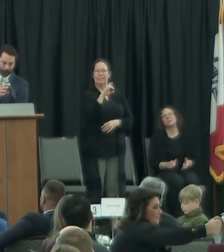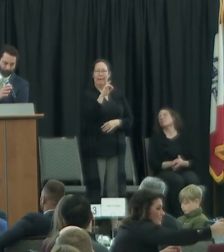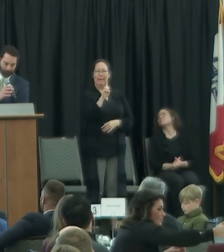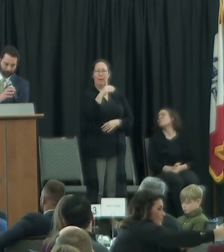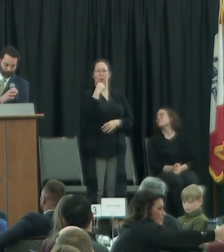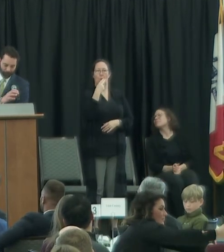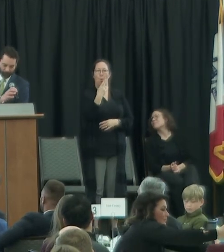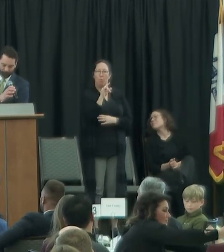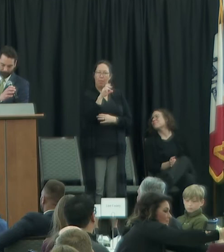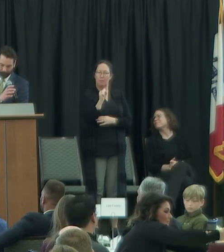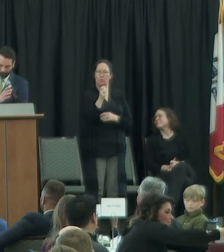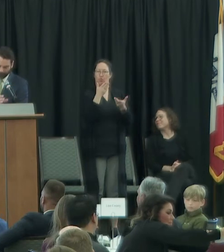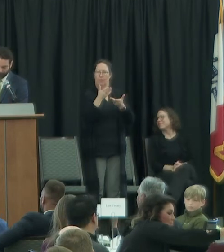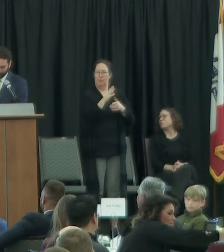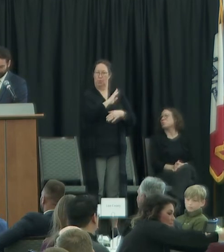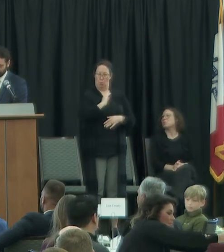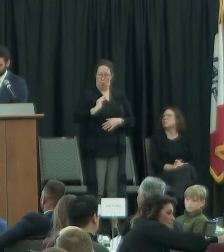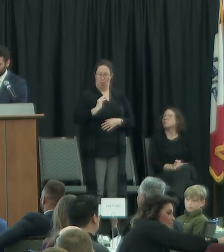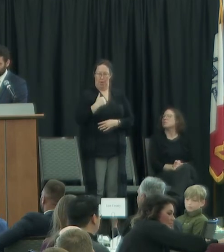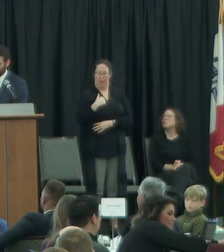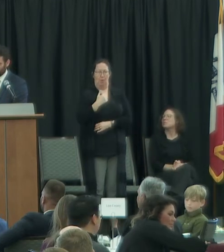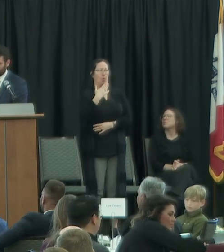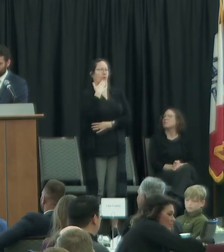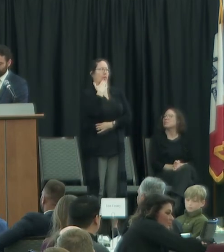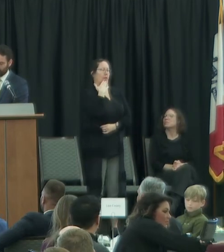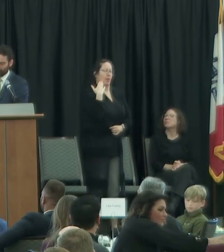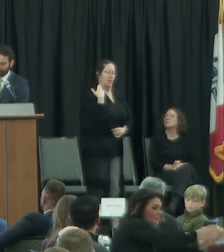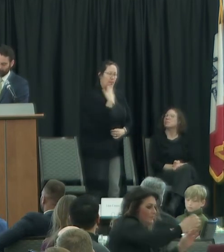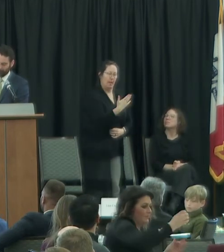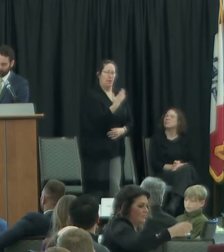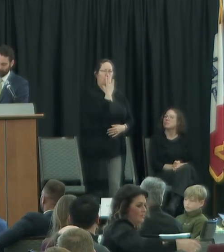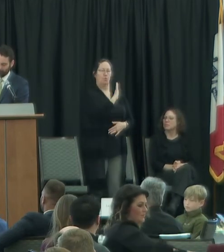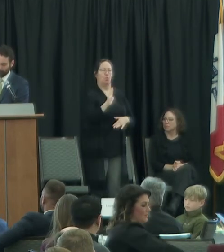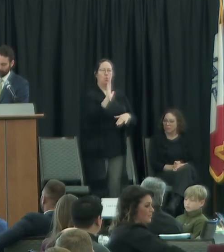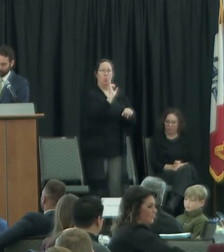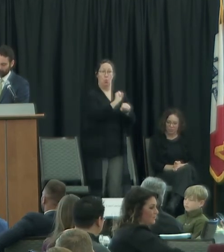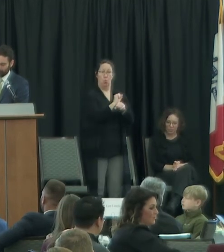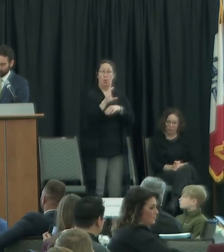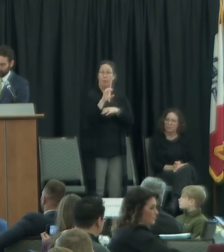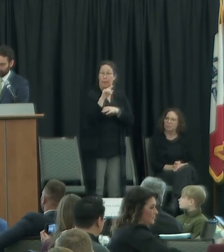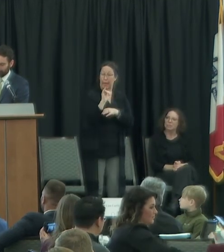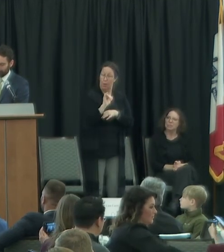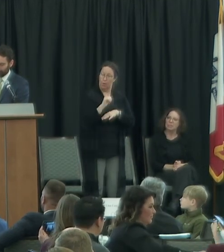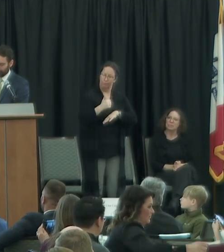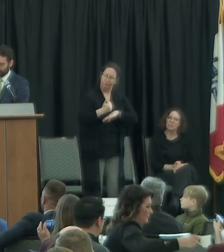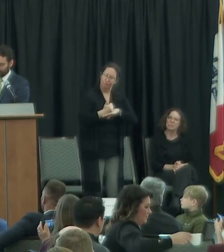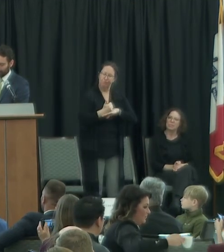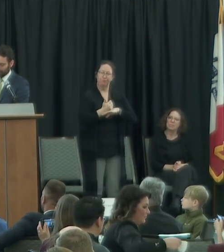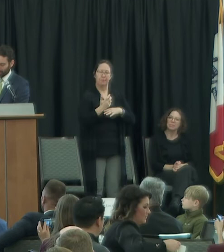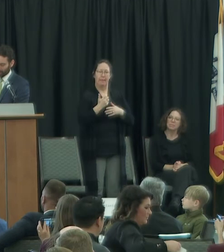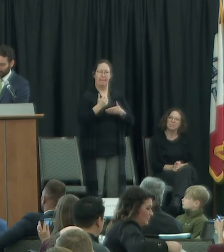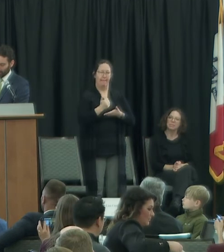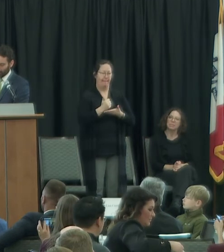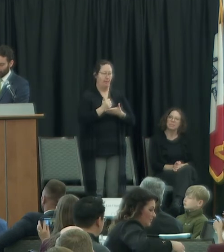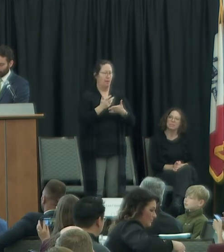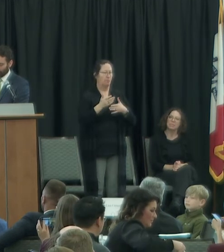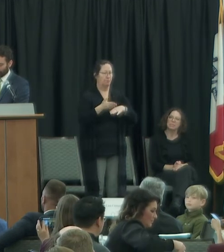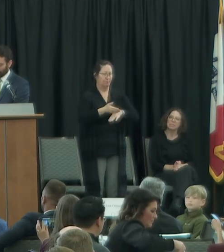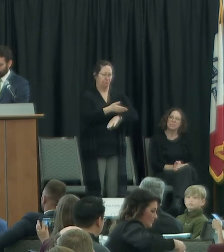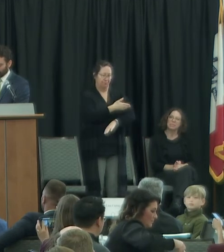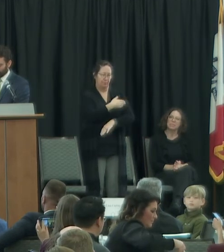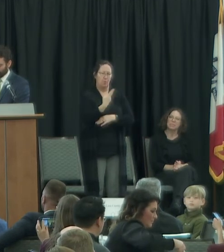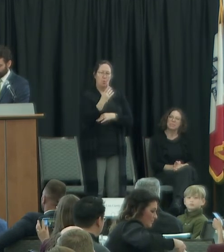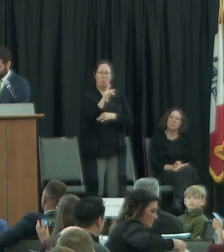Services Board, and would like to thank you personally for the work that the county has done towards Willis-Dady and their